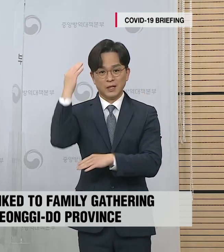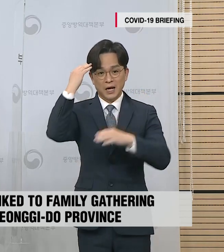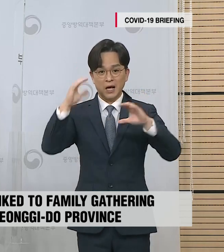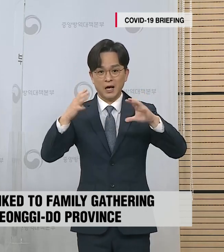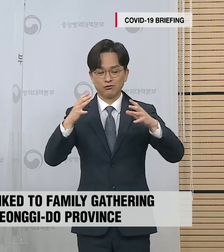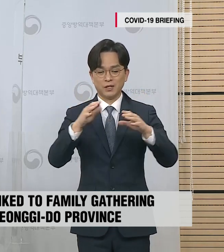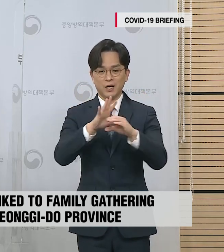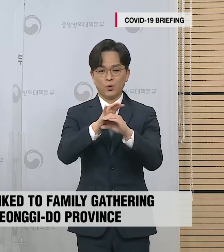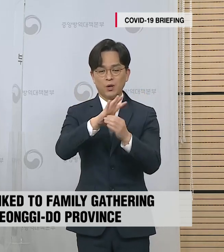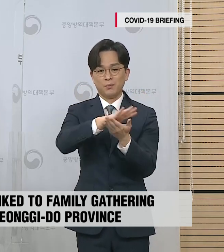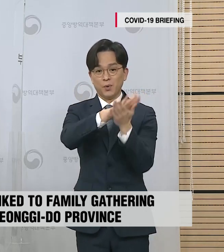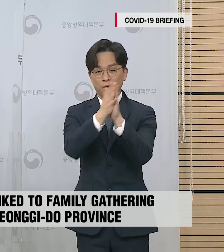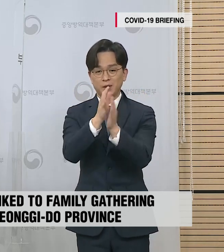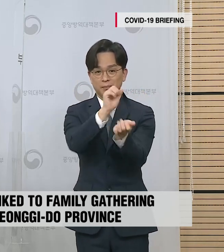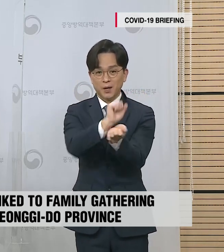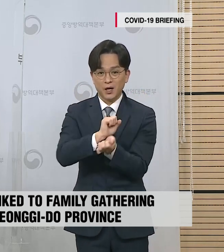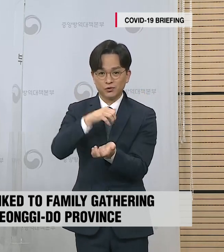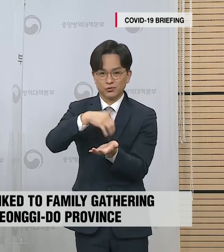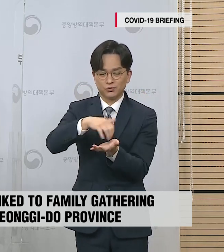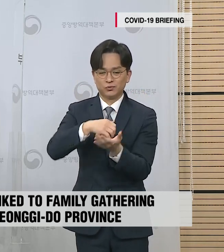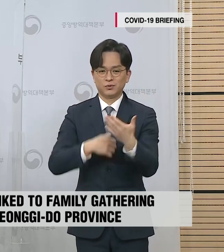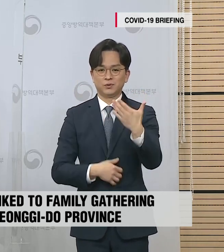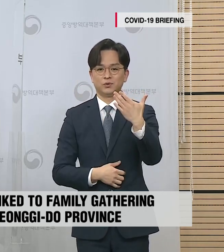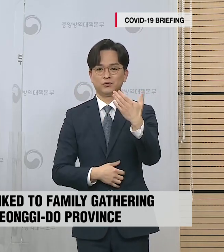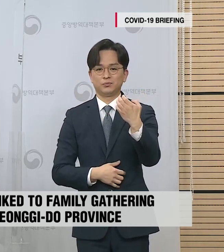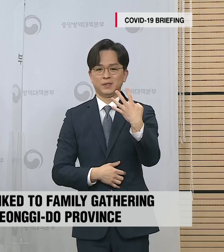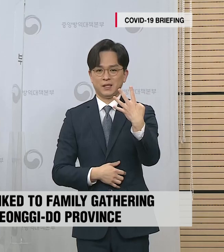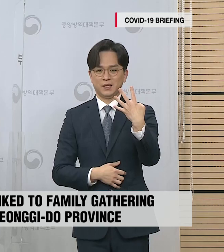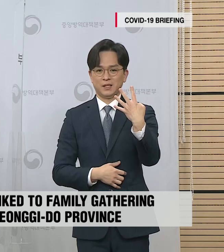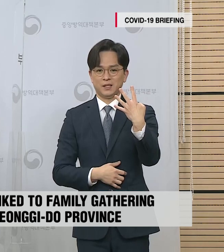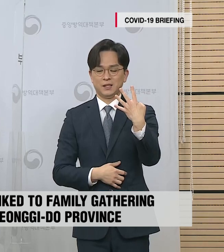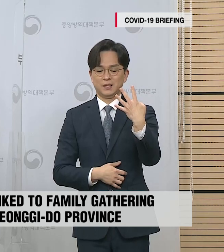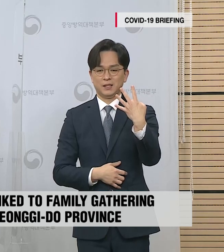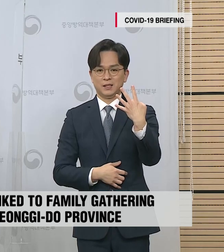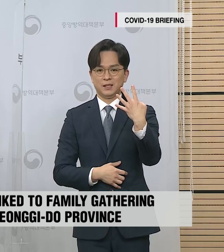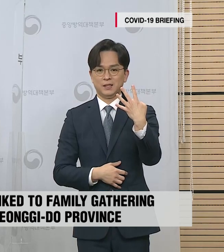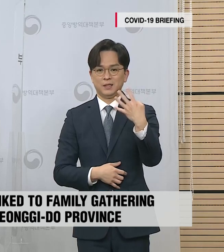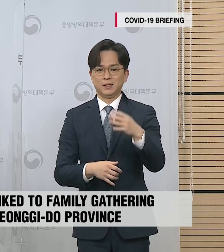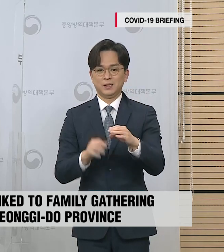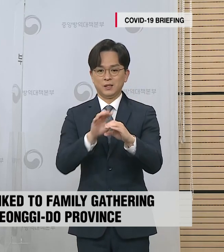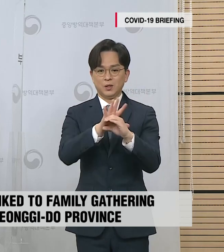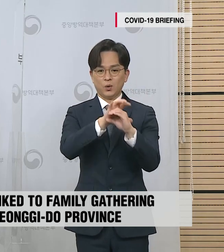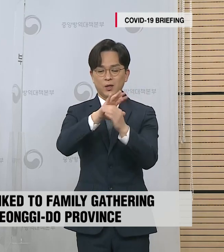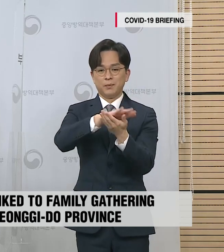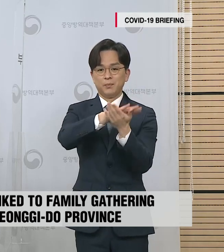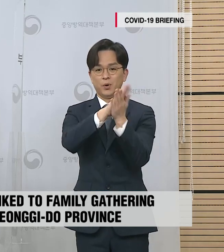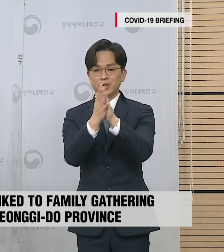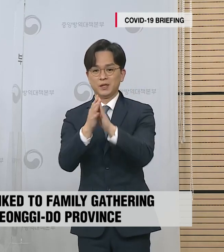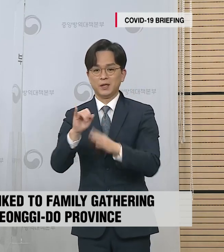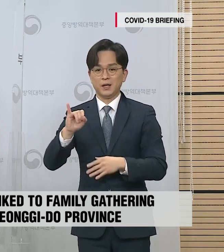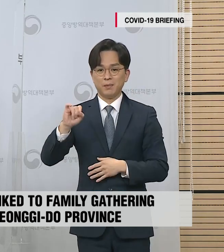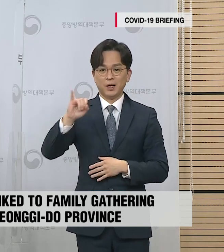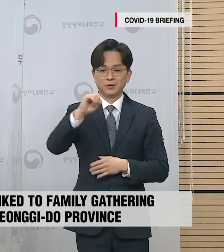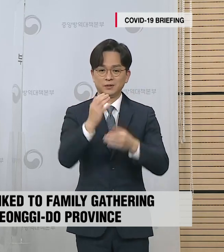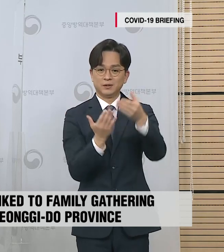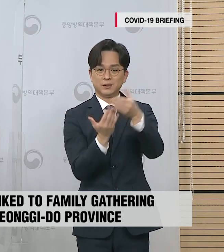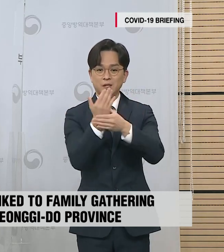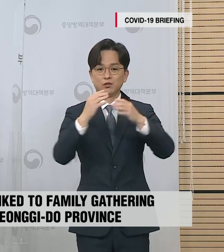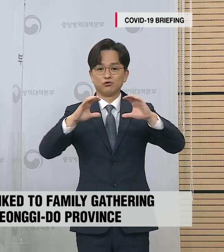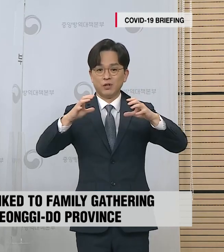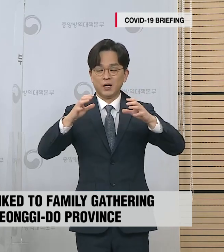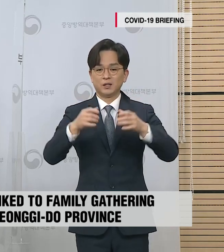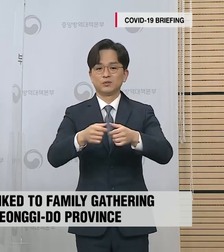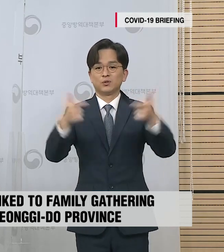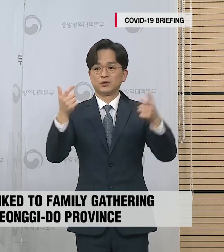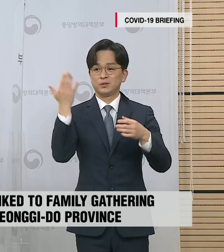we see a total of 94 cases of the new variants have been identified here in South Korea. Moreover, there are many